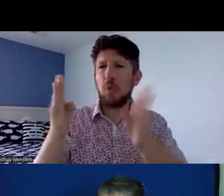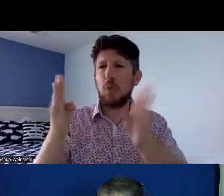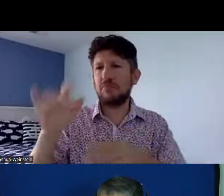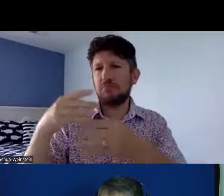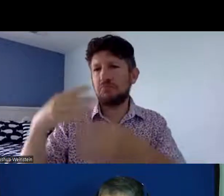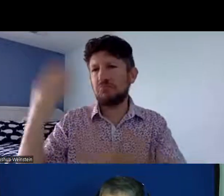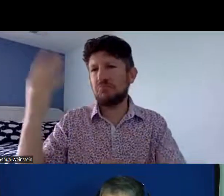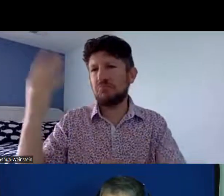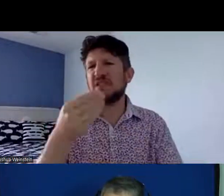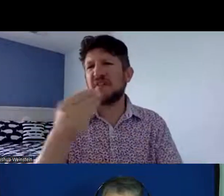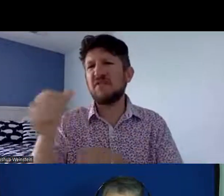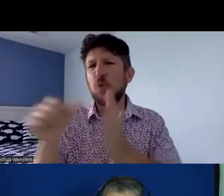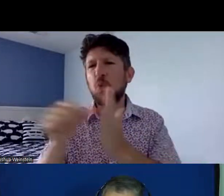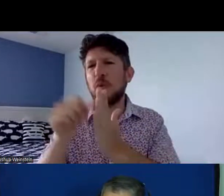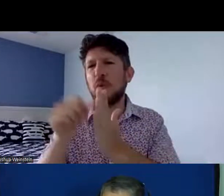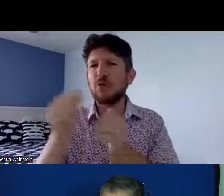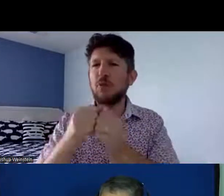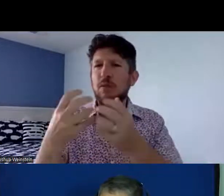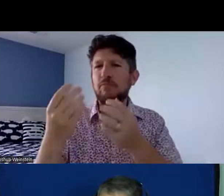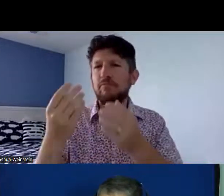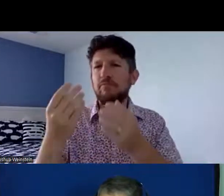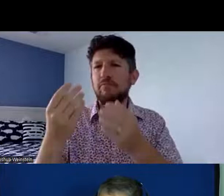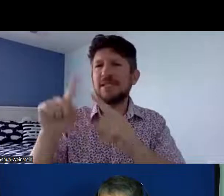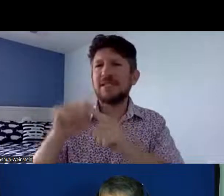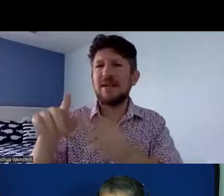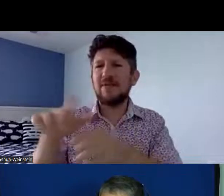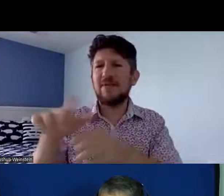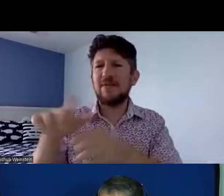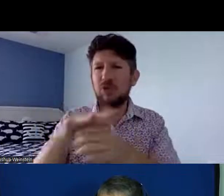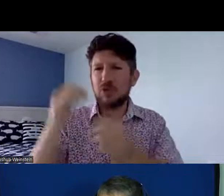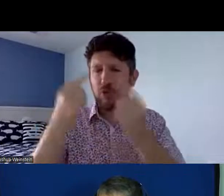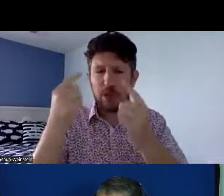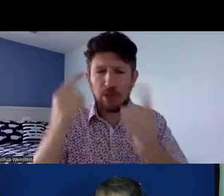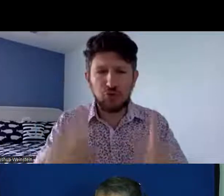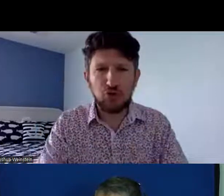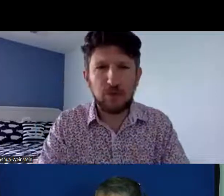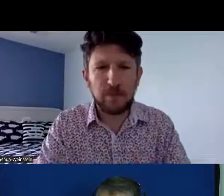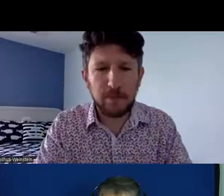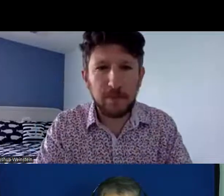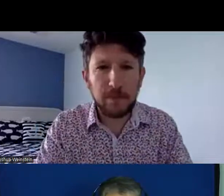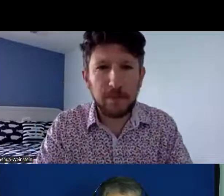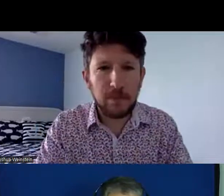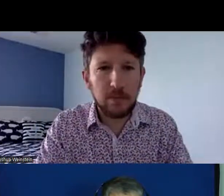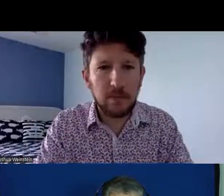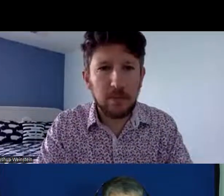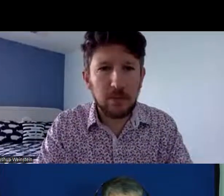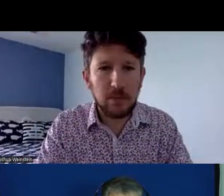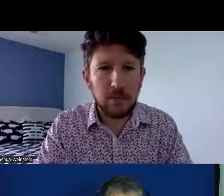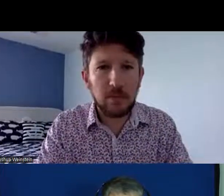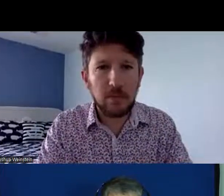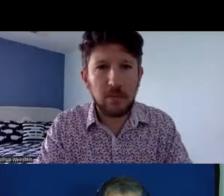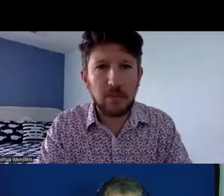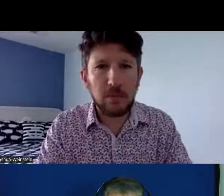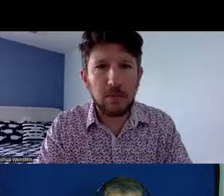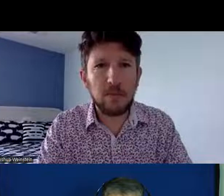I can paste this in the chat so that you're able to open it and read it on your own time. The link